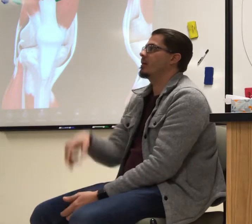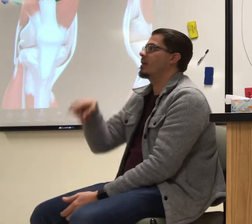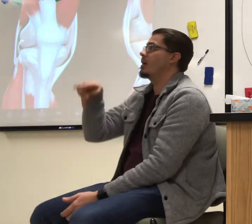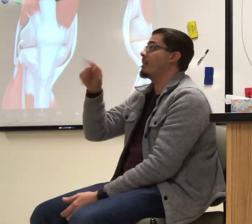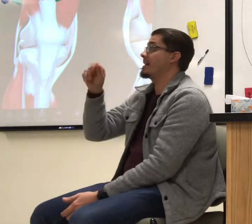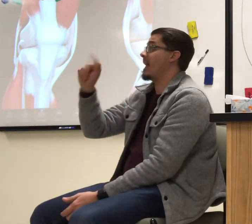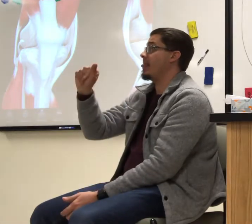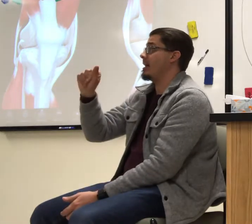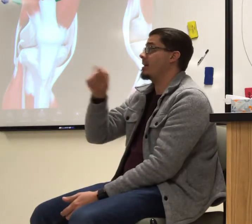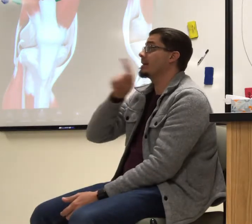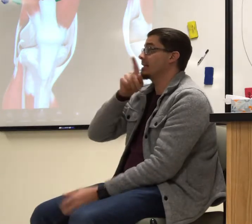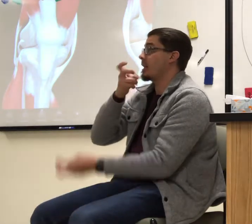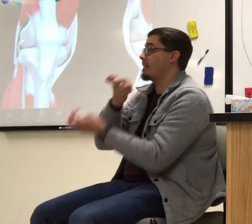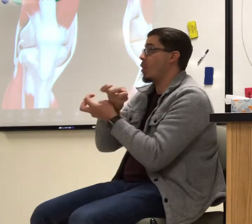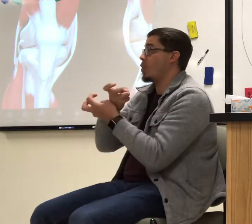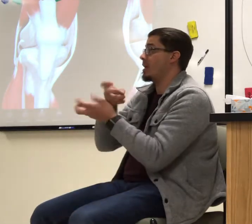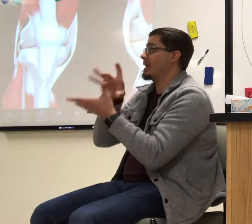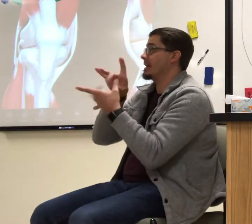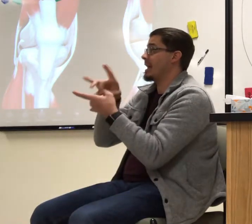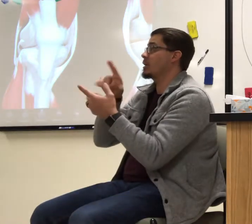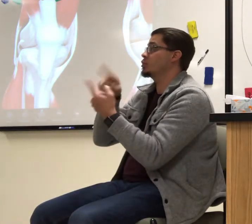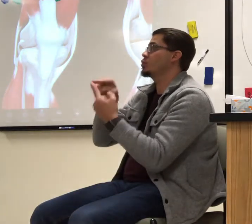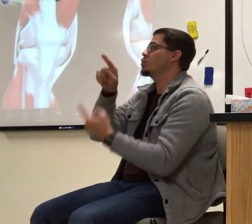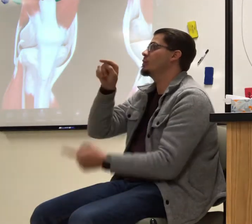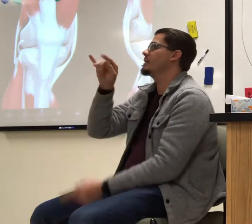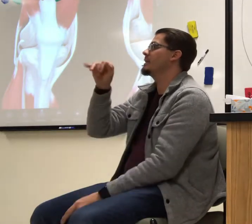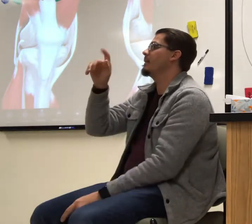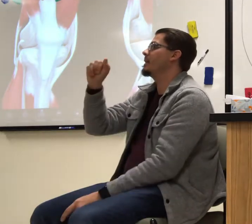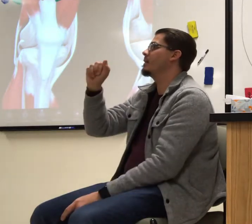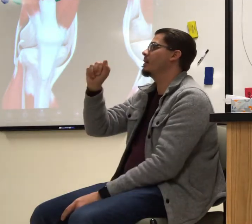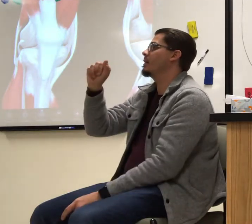Patella is a bone. It connects to the tibial tuberosity.